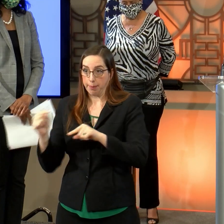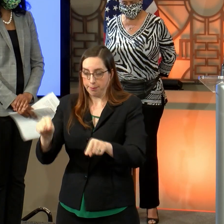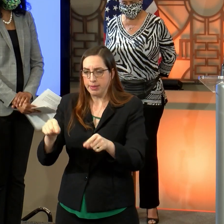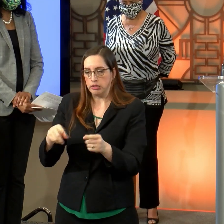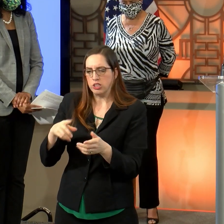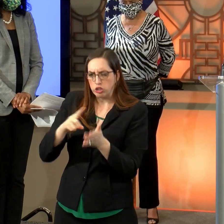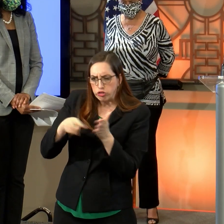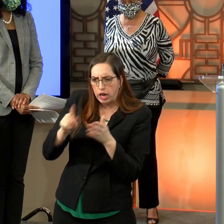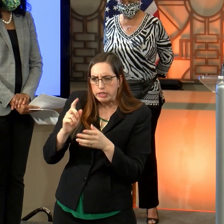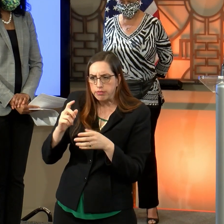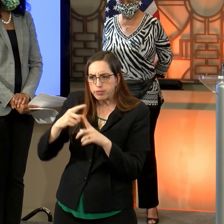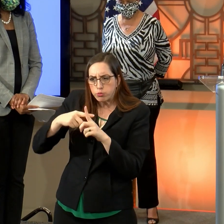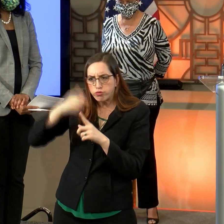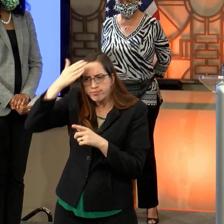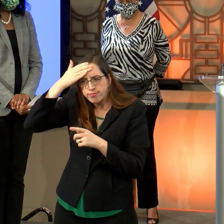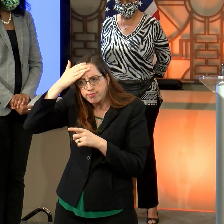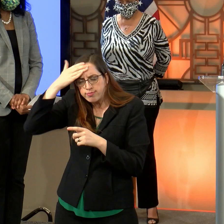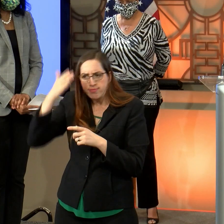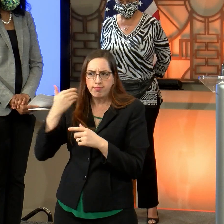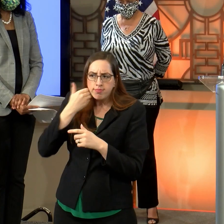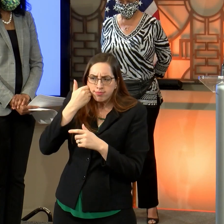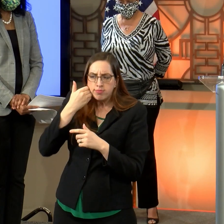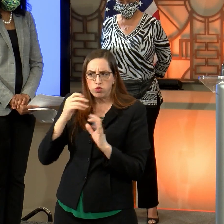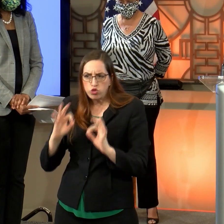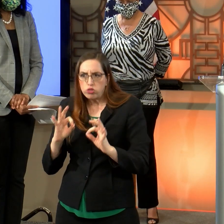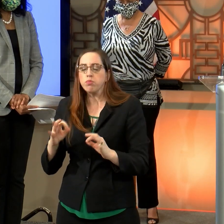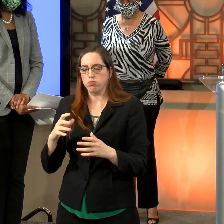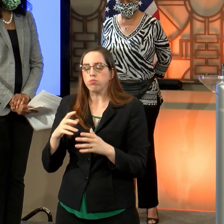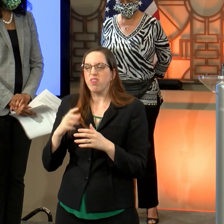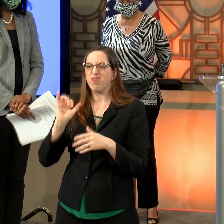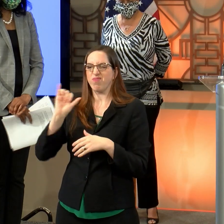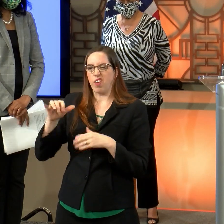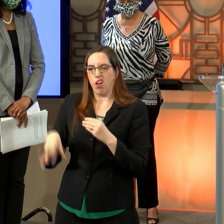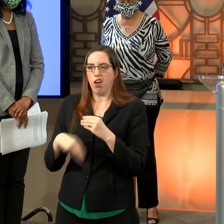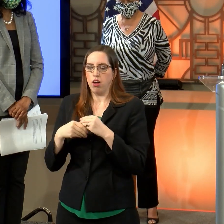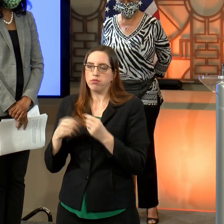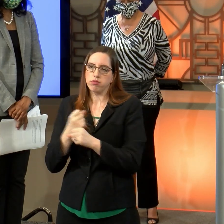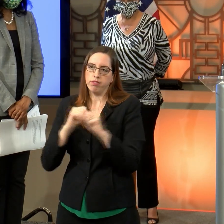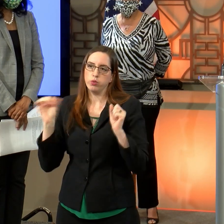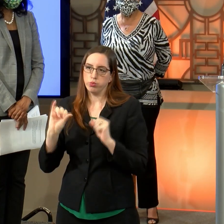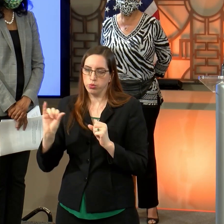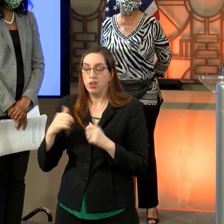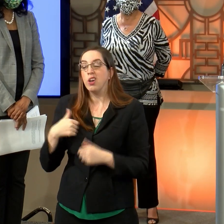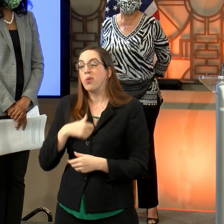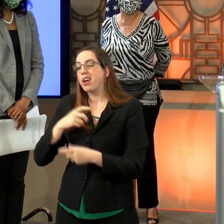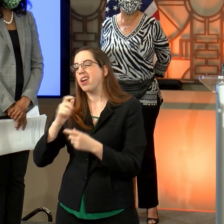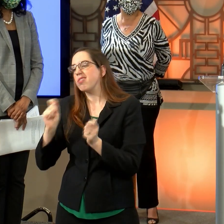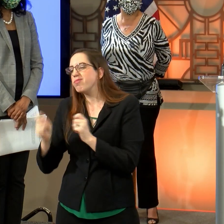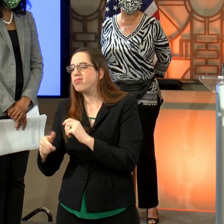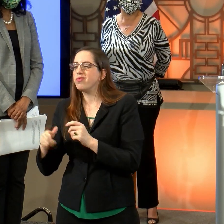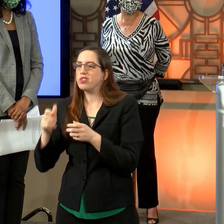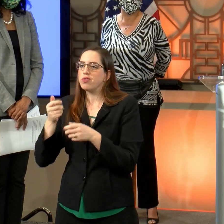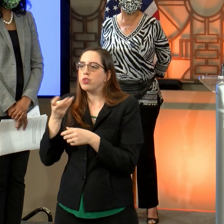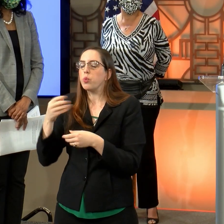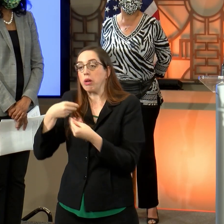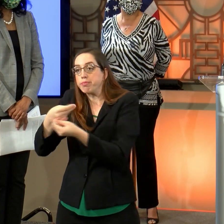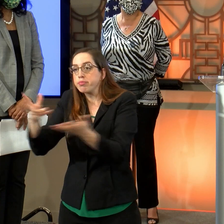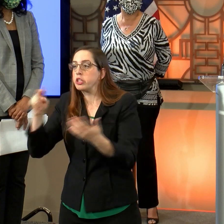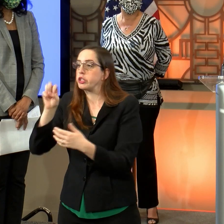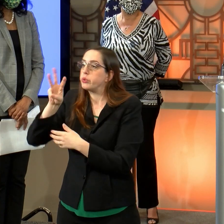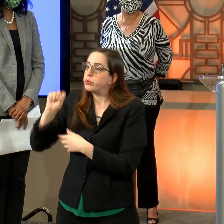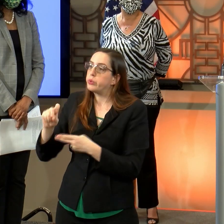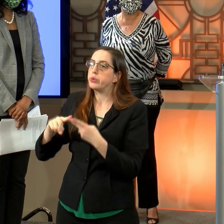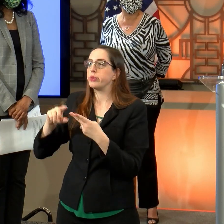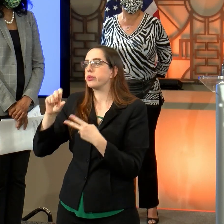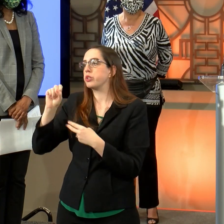an additional safety tip. We communicate service and other changes through news releases, social media,